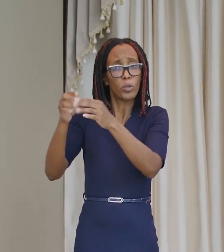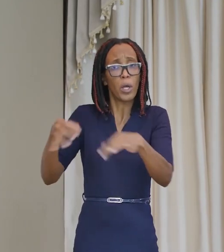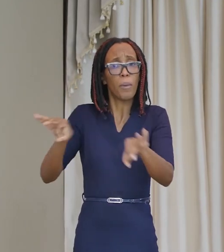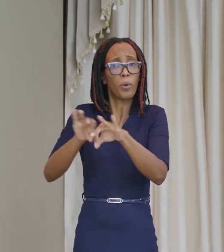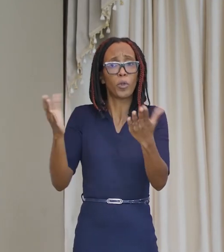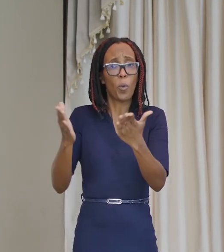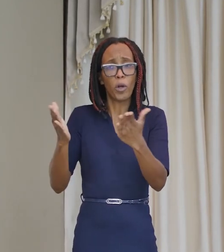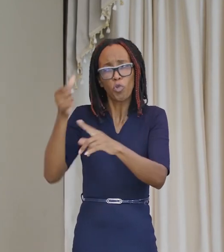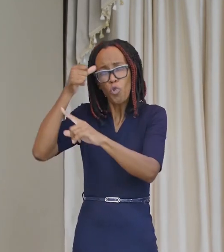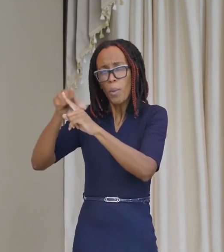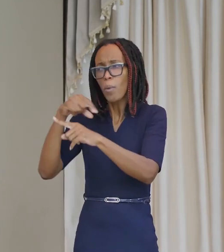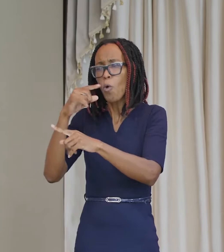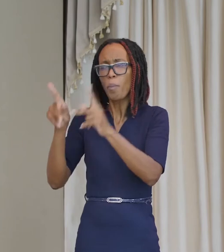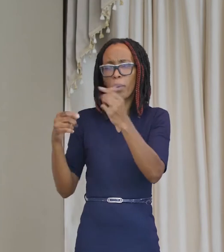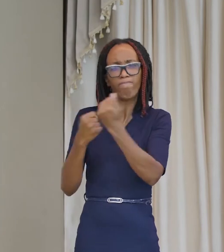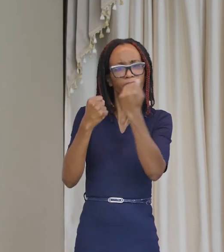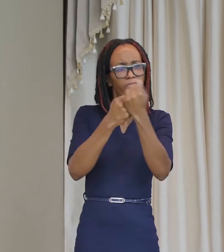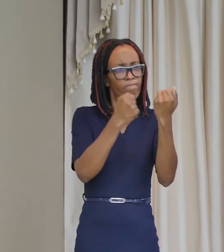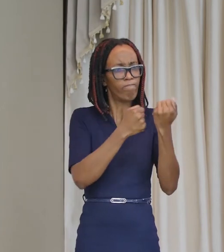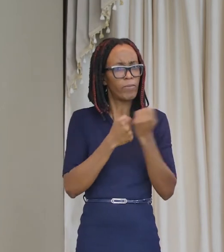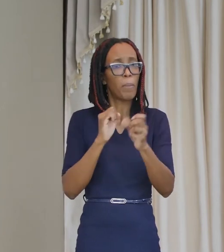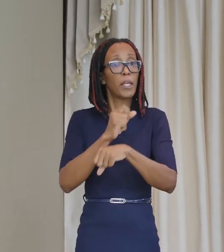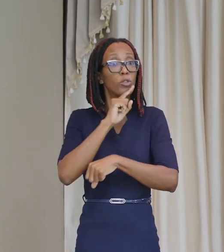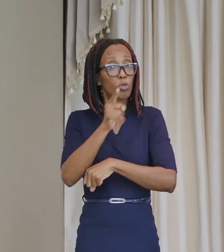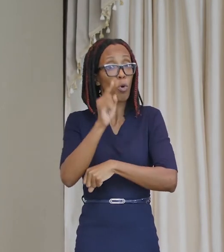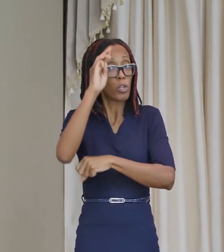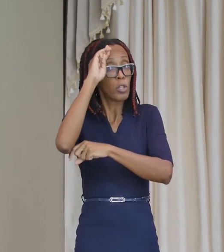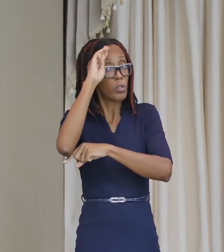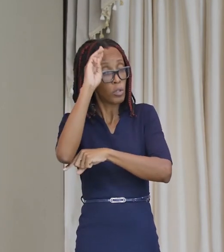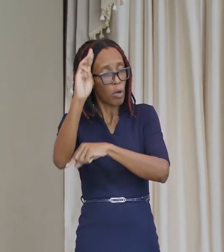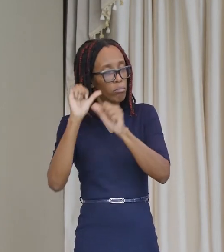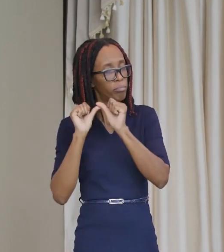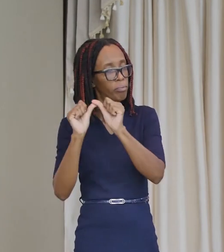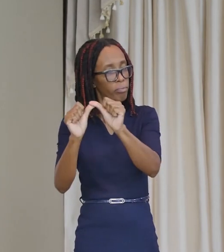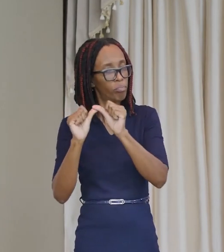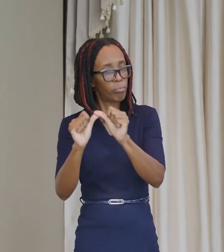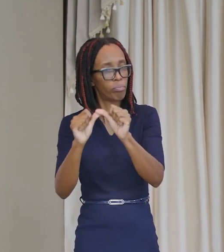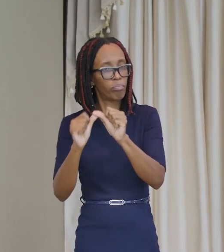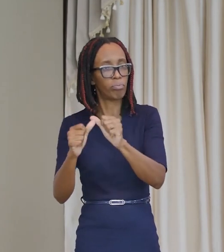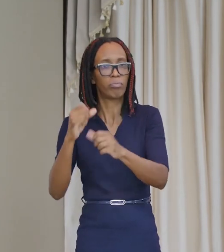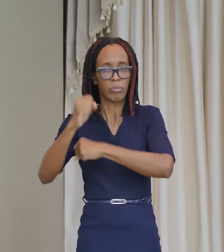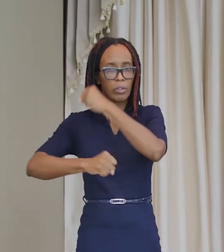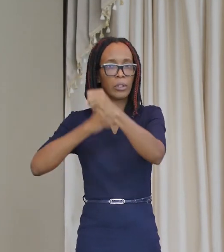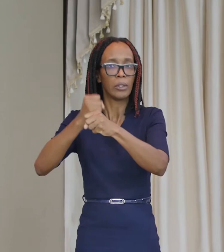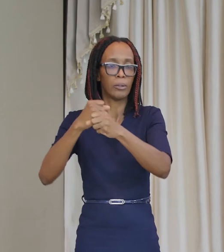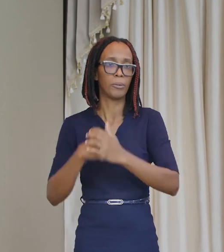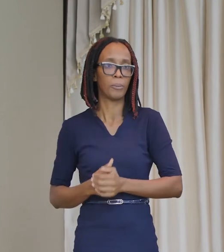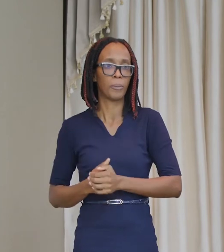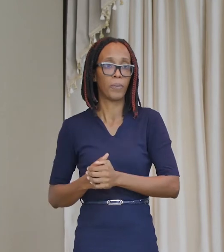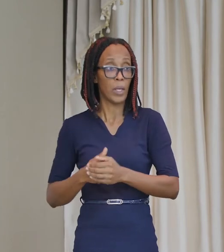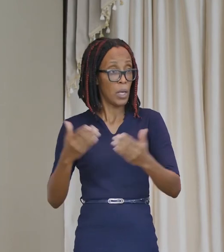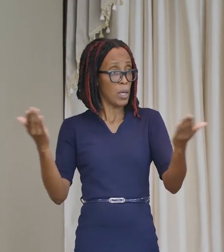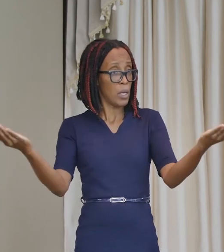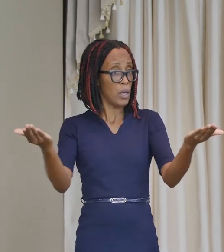have contributed to ensuring that this scout movement continues to exist. Those of us